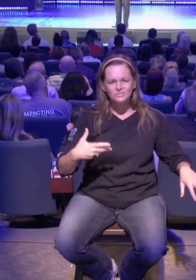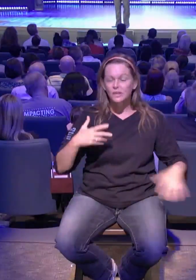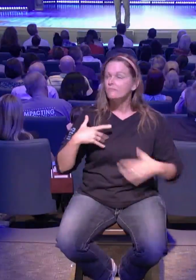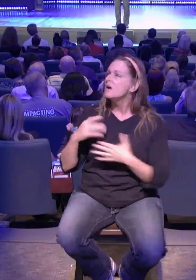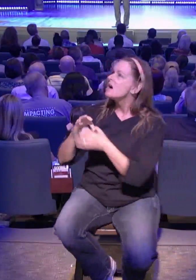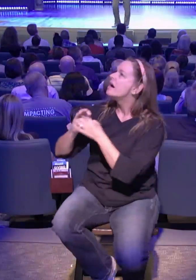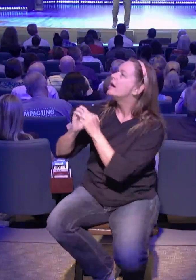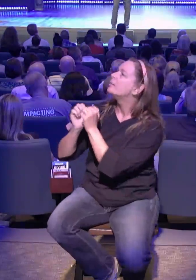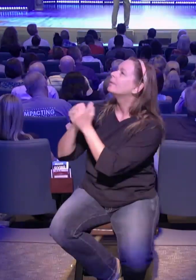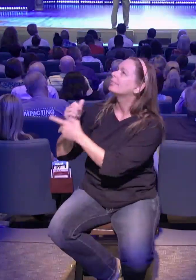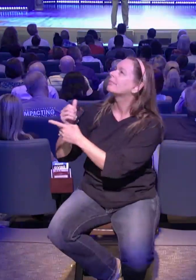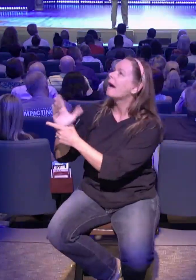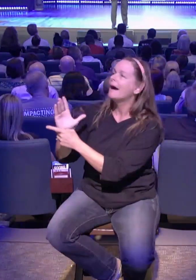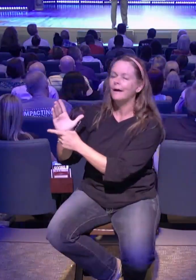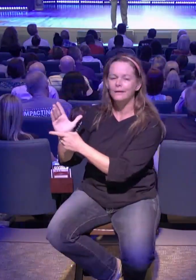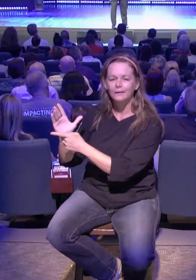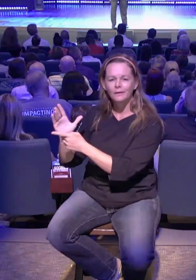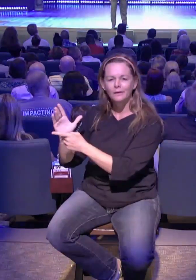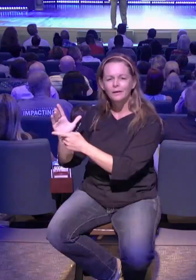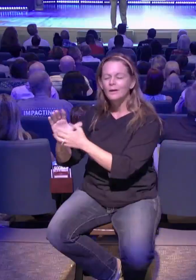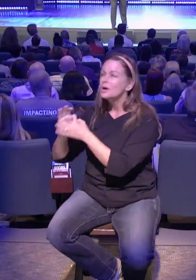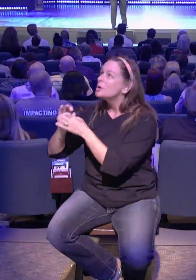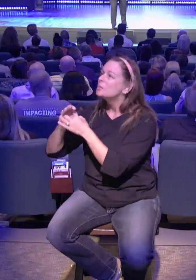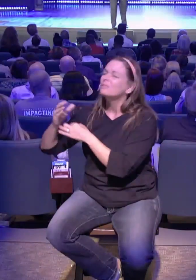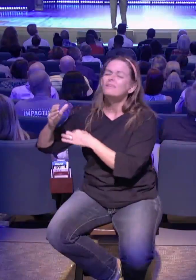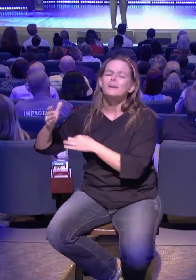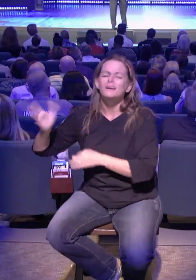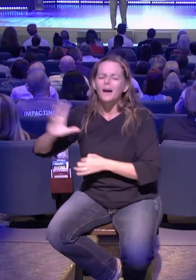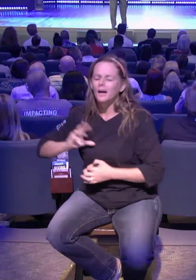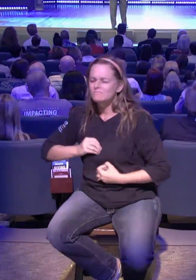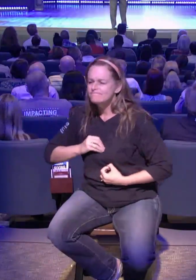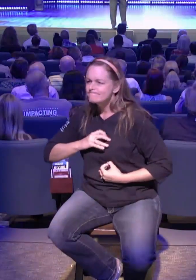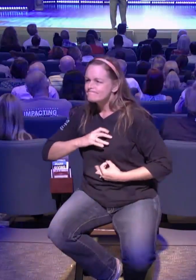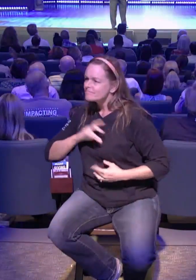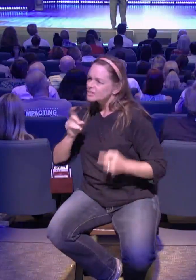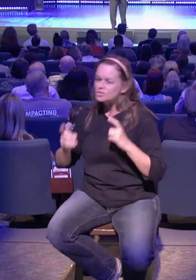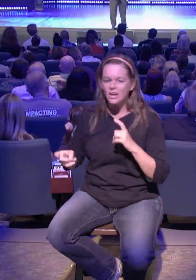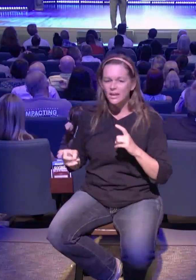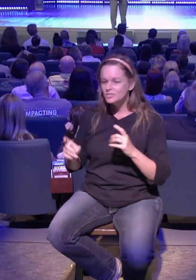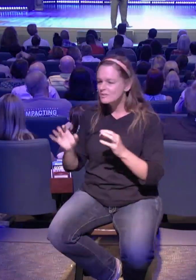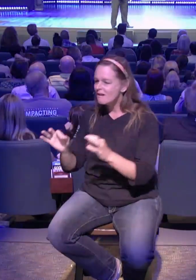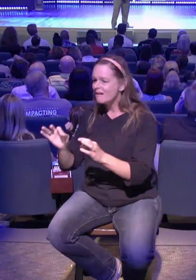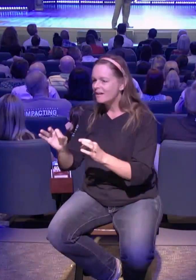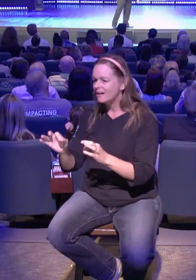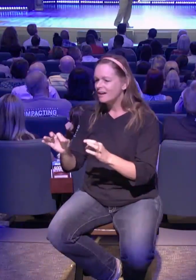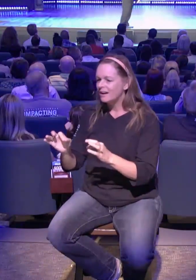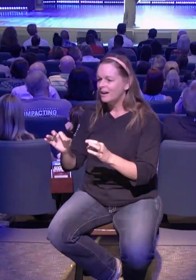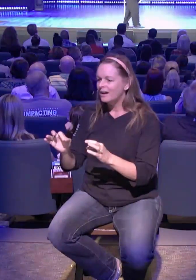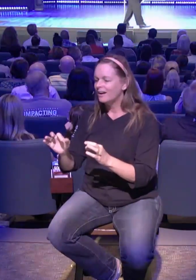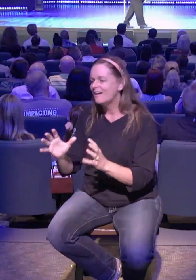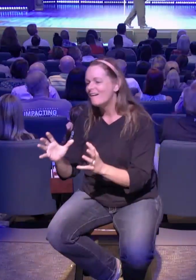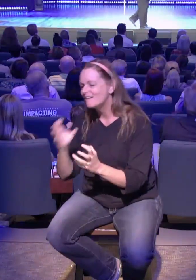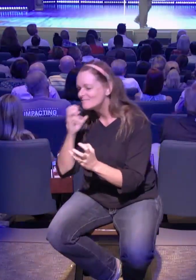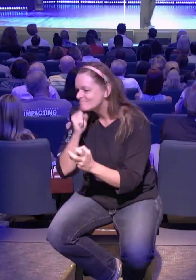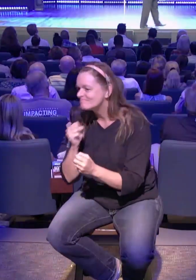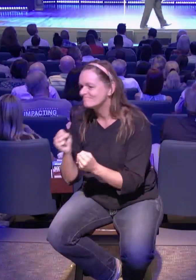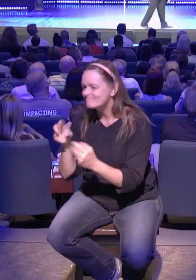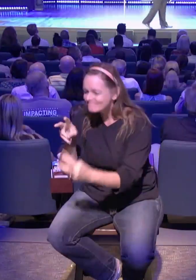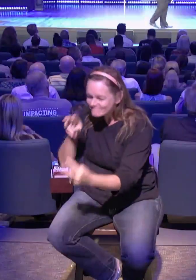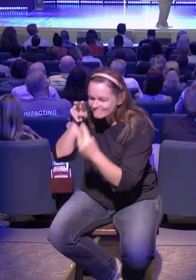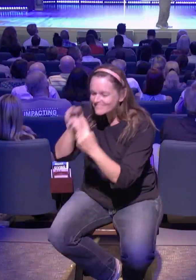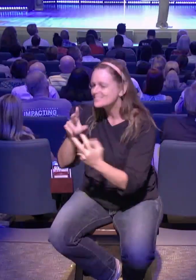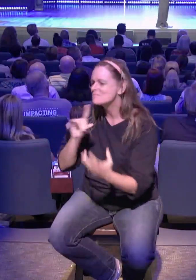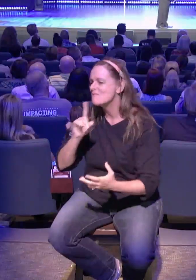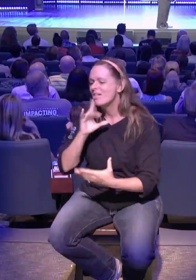peculiar people. You know what's peculiar about us? We don't get caught up in all that negative side of life. We have too much to be thankful for.